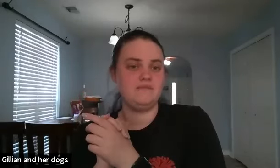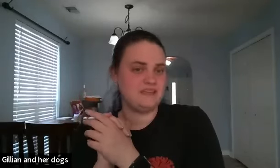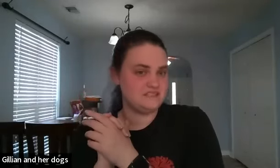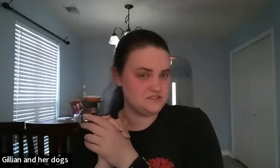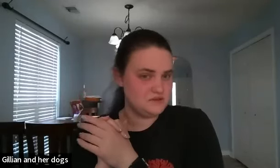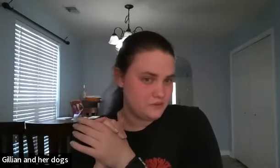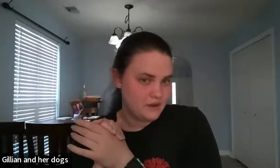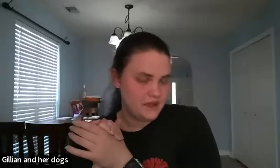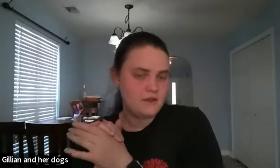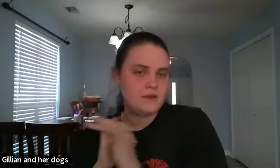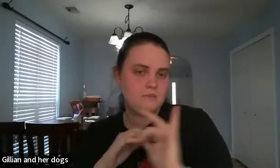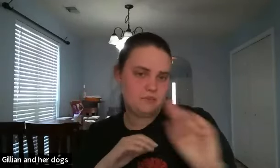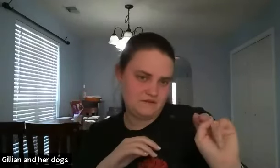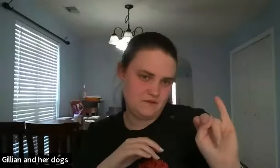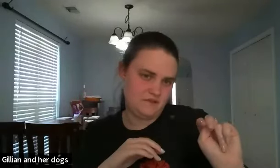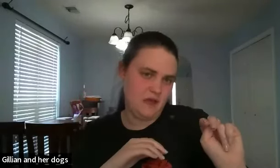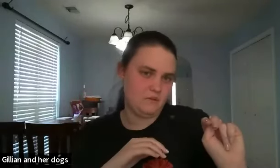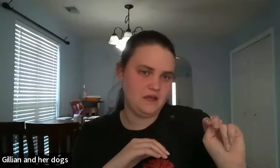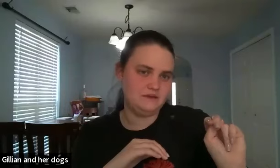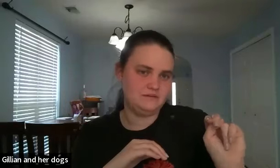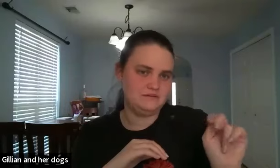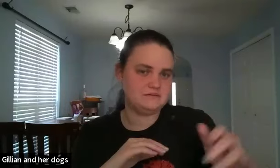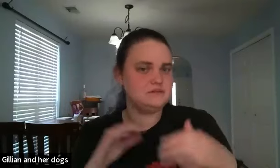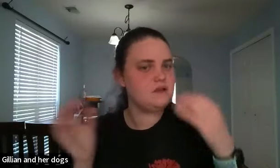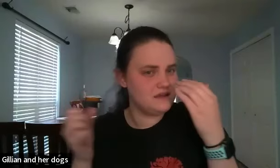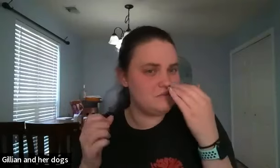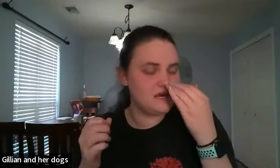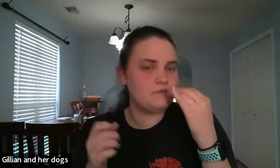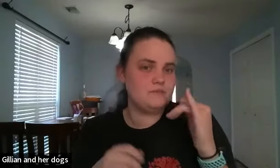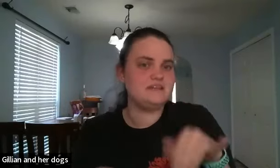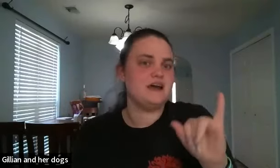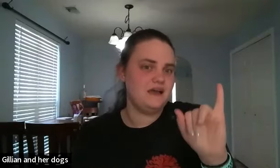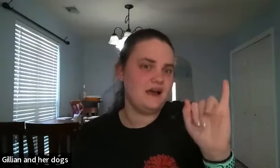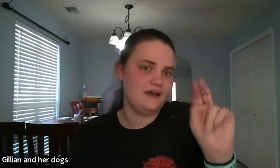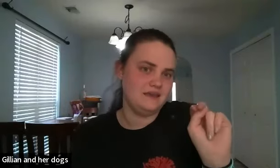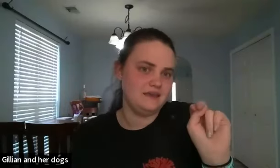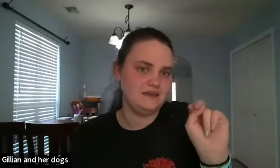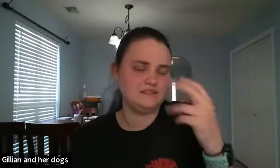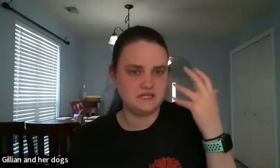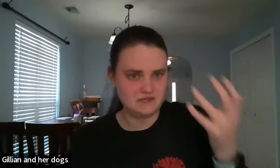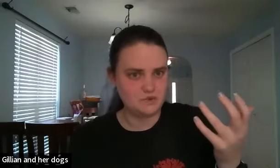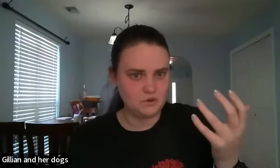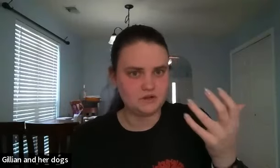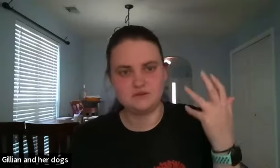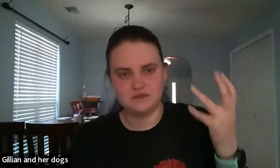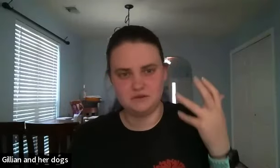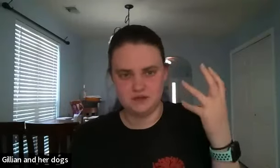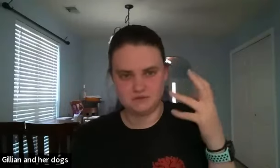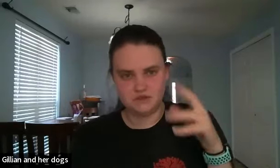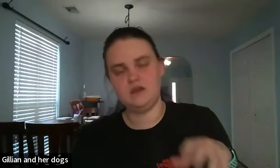That's also another way, but I feel like that one you kind of can pick up on because I-N, it's a very simple word, so I think you guys can be like,